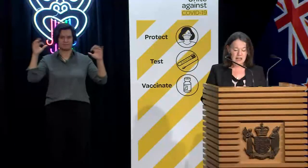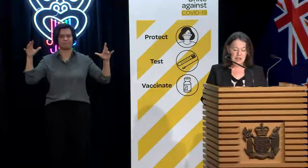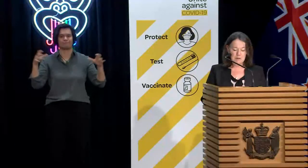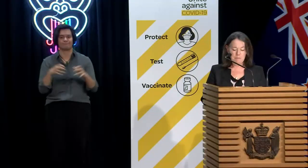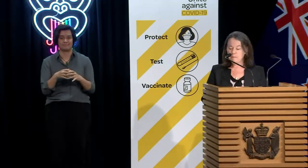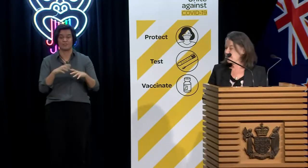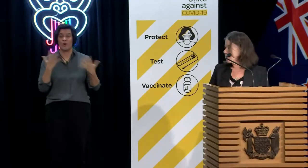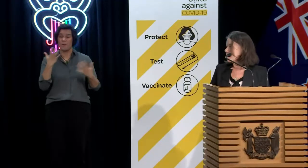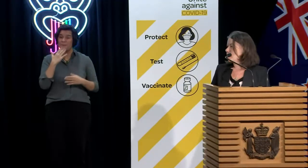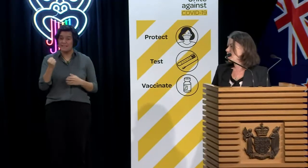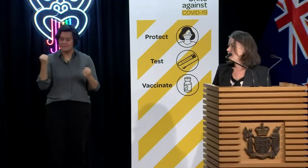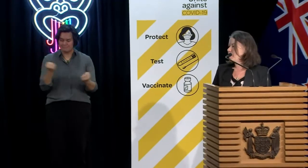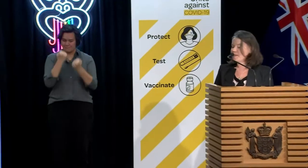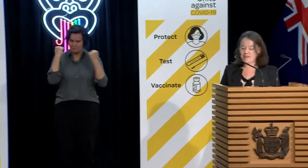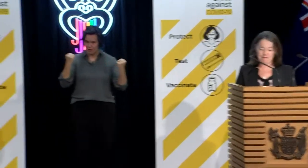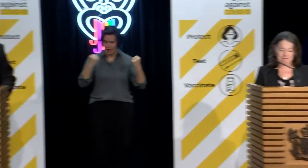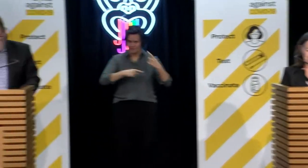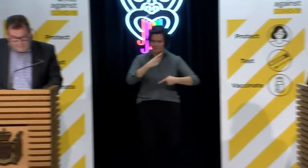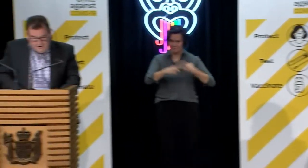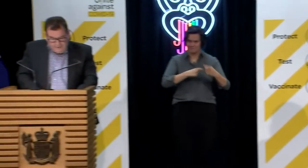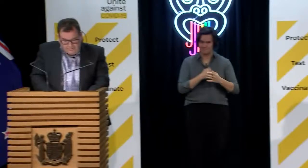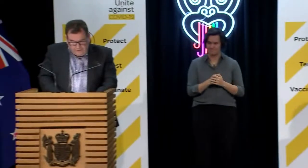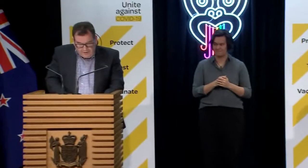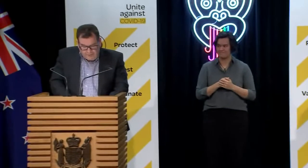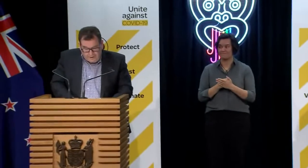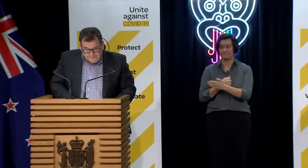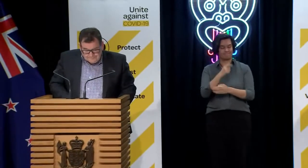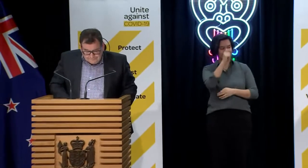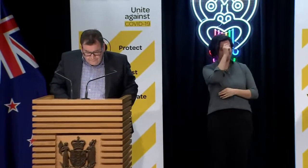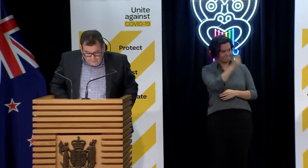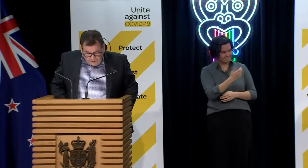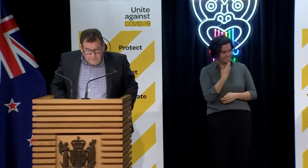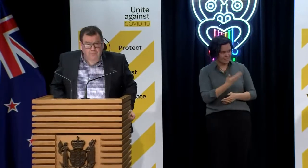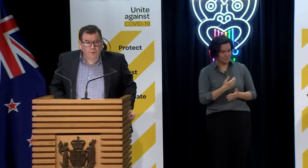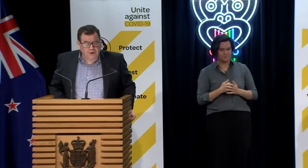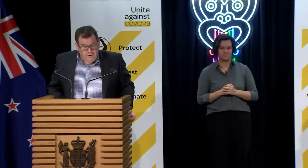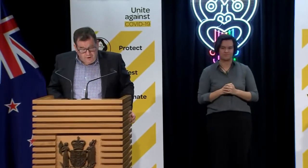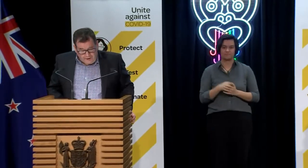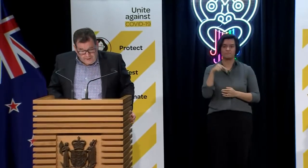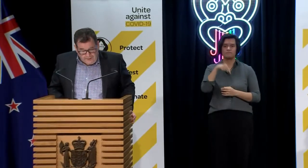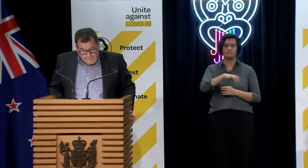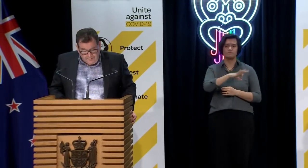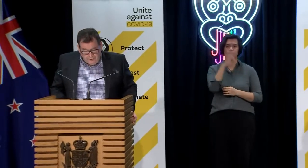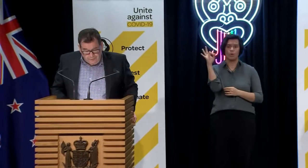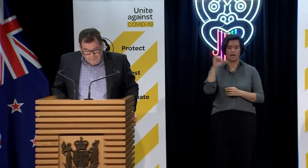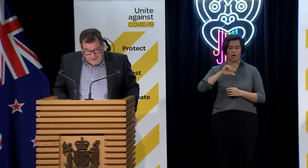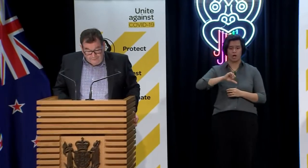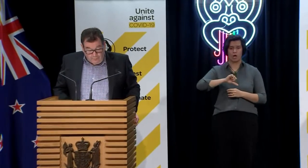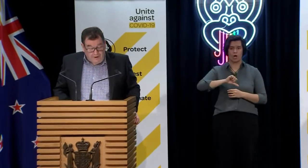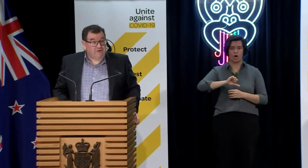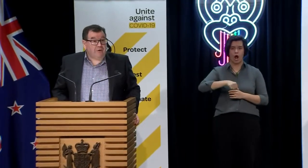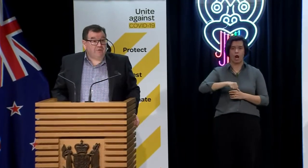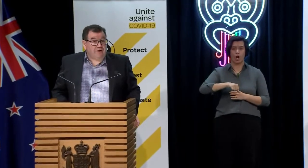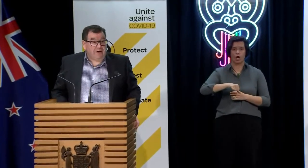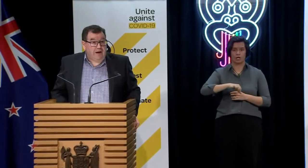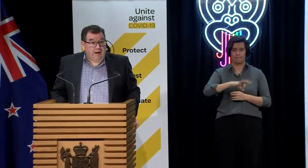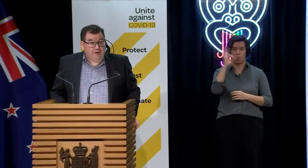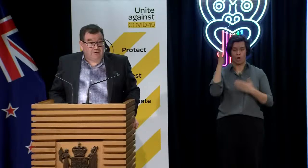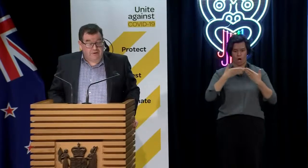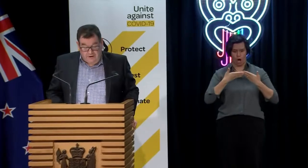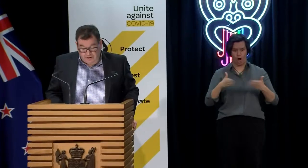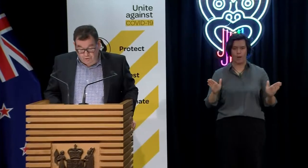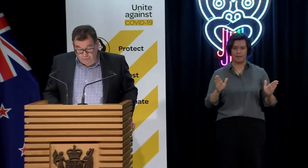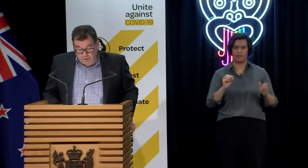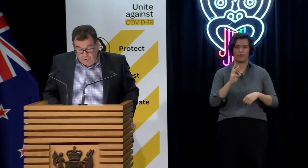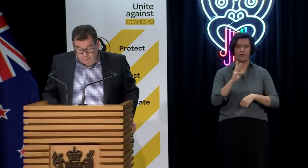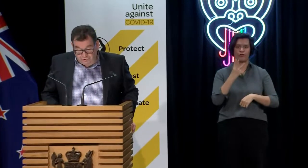kia kaha. Back to you, Deputy Prime Minister. Ngā mihi, Dr. McElnay. This morning at 9 a.m, the third round of the wage subsidy